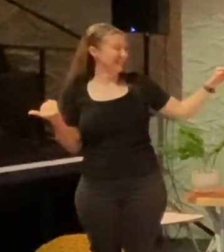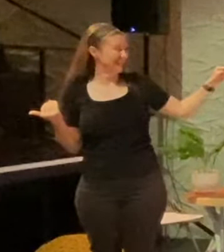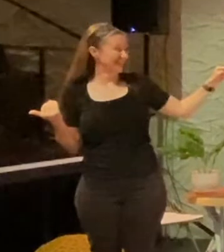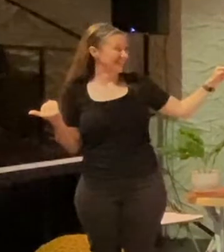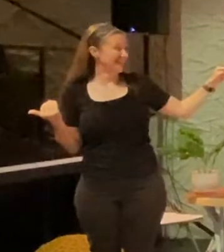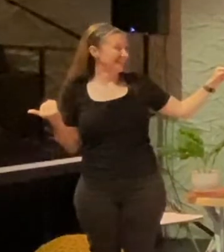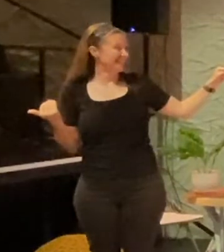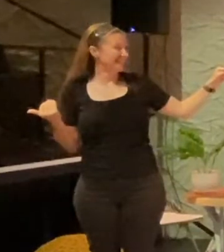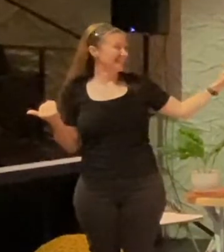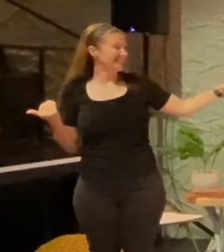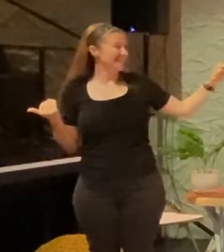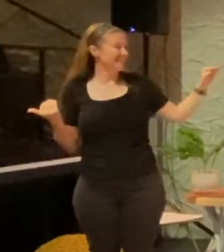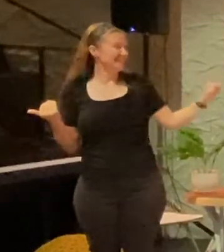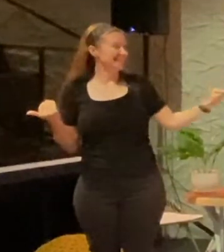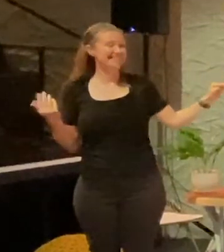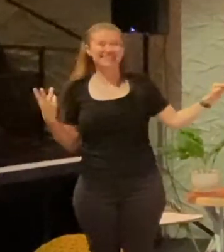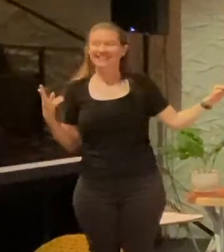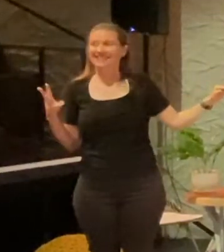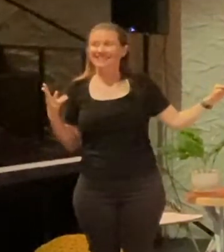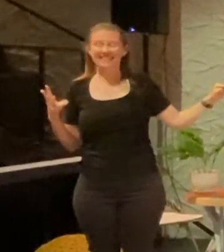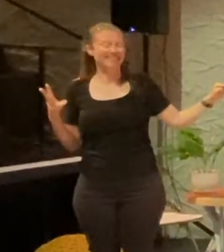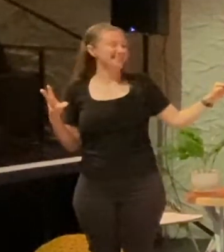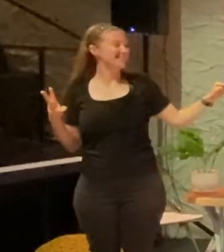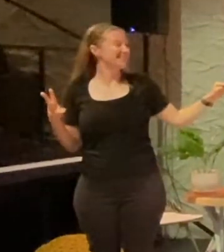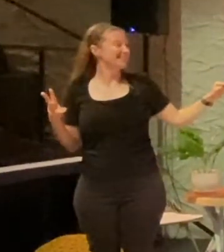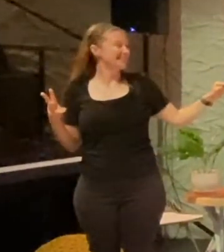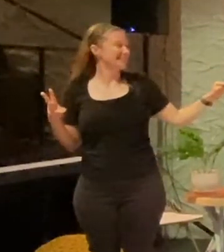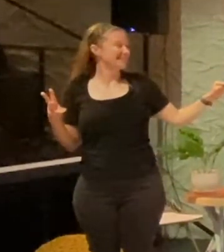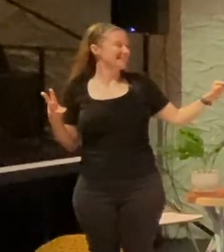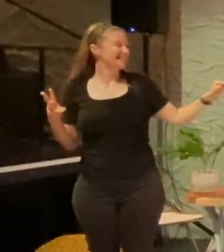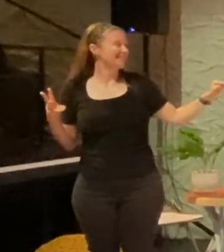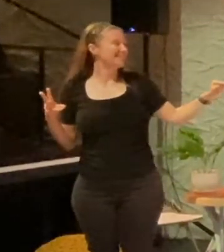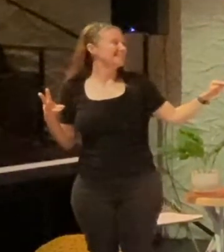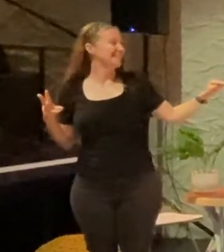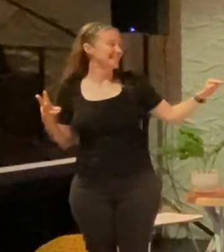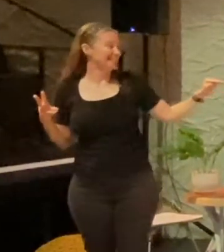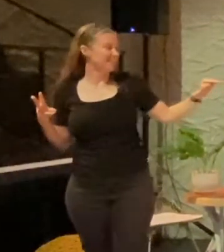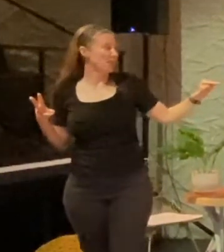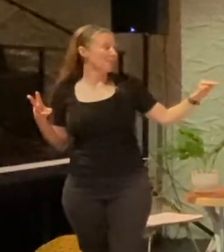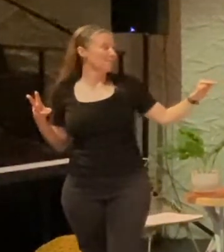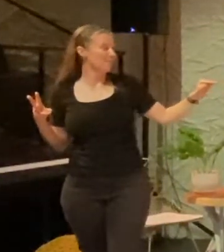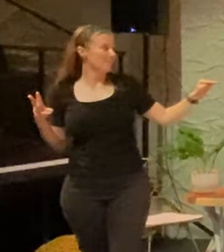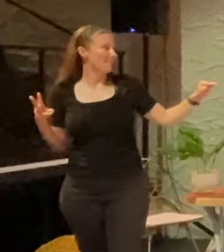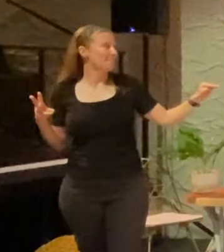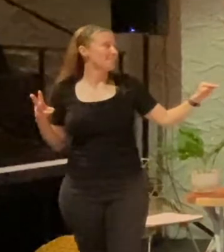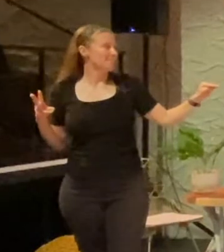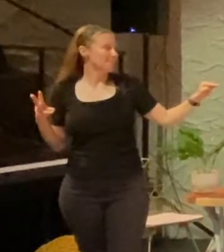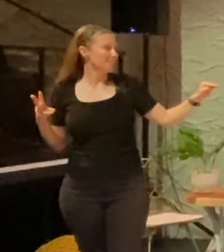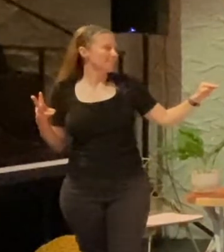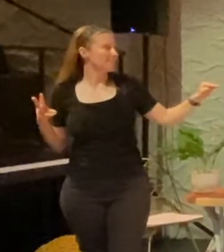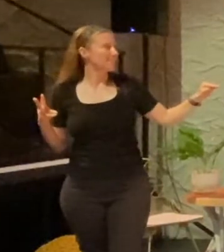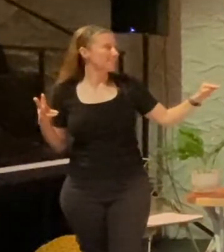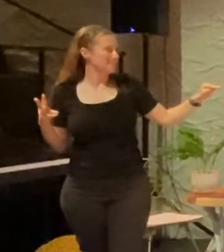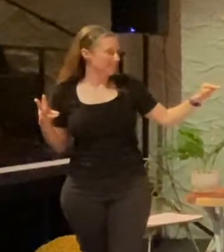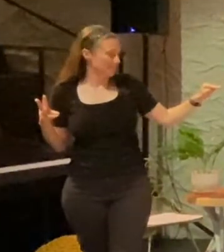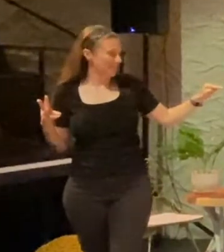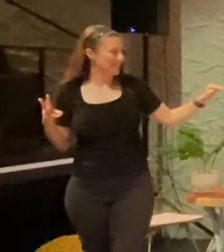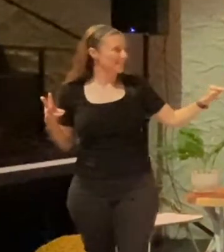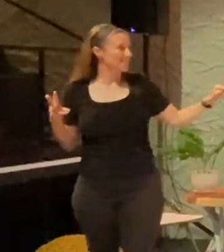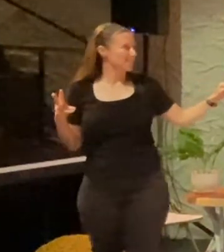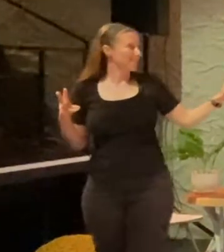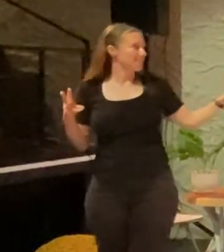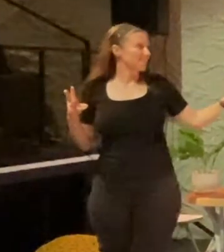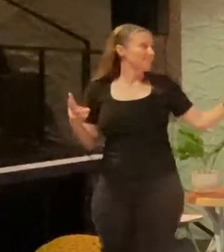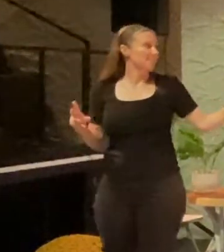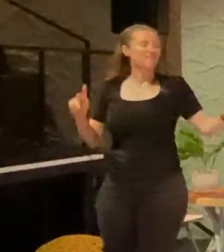father of Elihud, Elihud, the father of Eleazar, Eleazar, the father of Matthan, Matthan, the father of Jacob, and Jacob, the father of Joseph, the